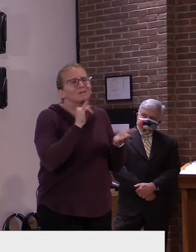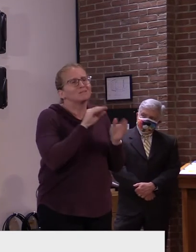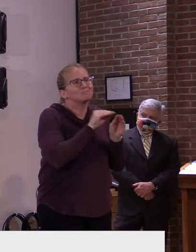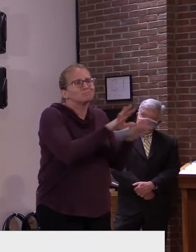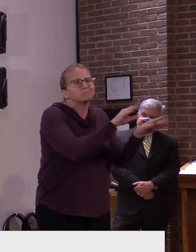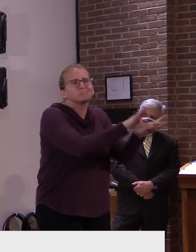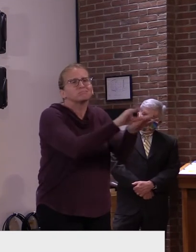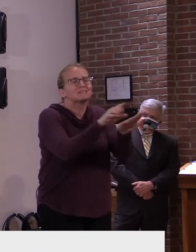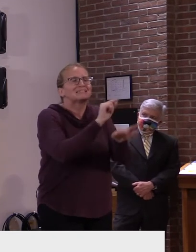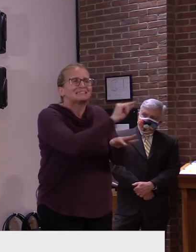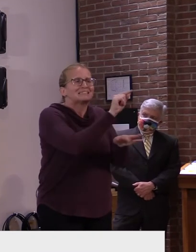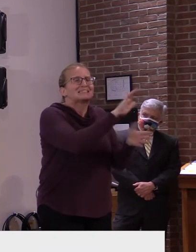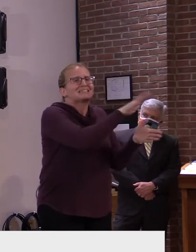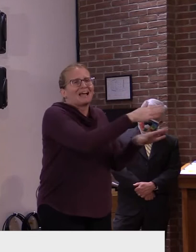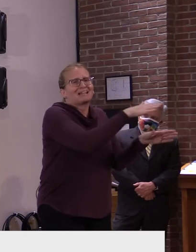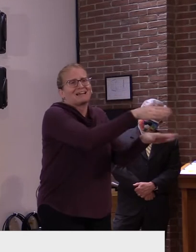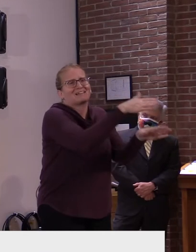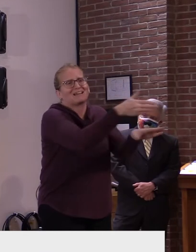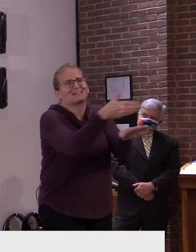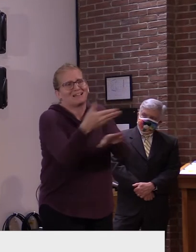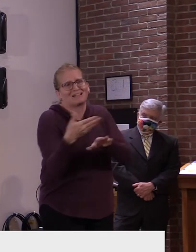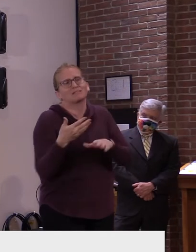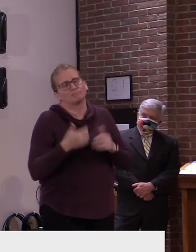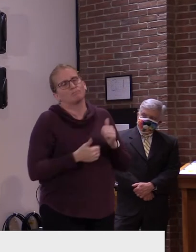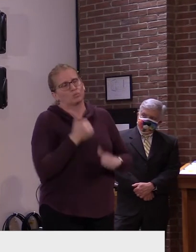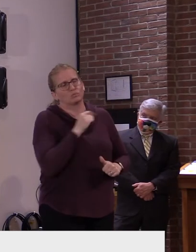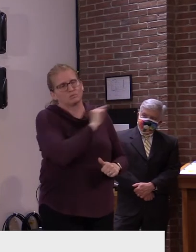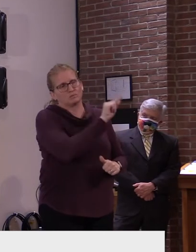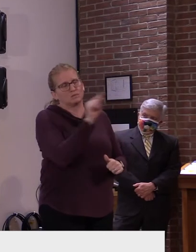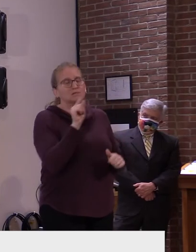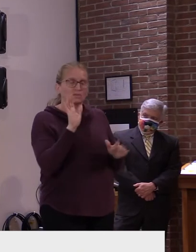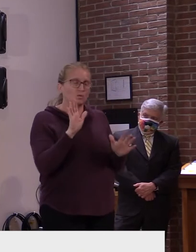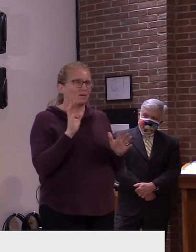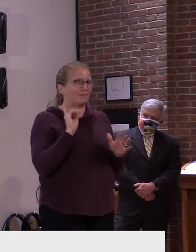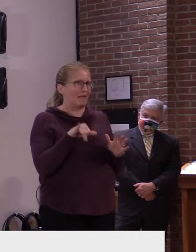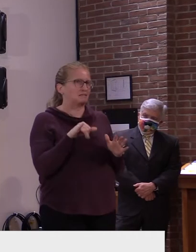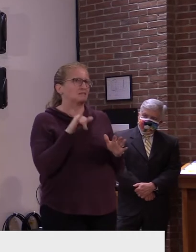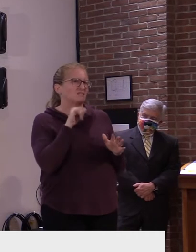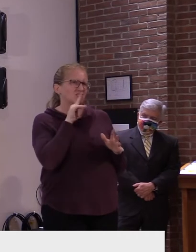that there but that's the snapshot for you